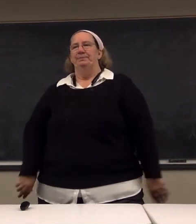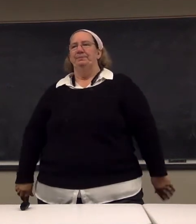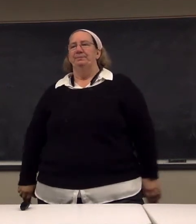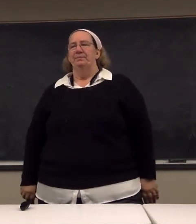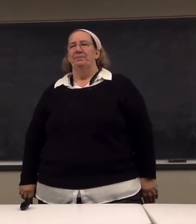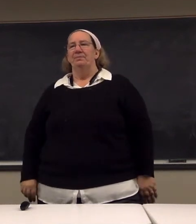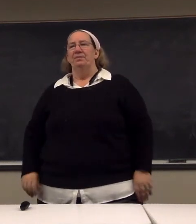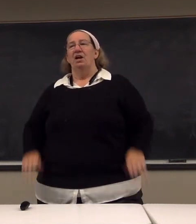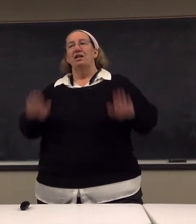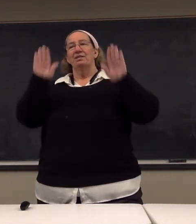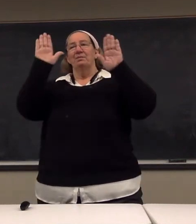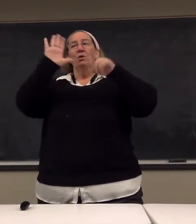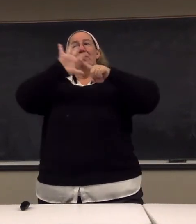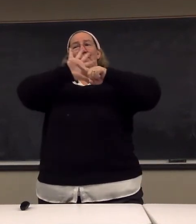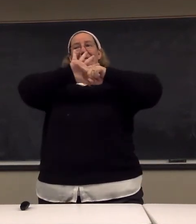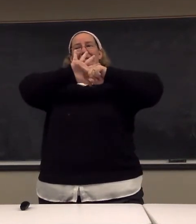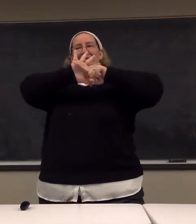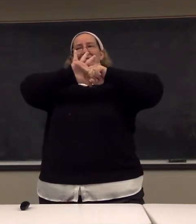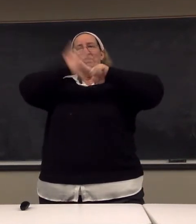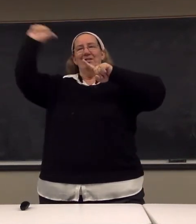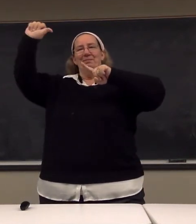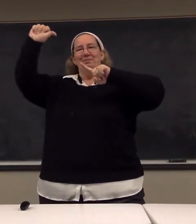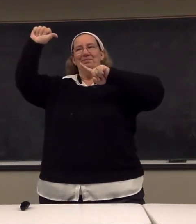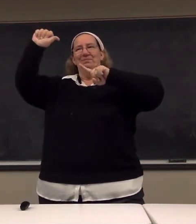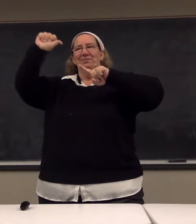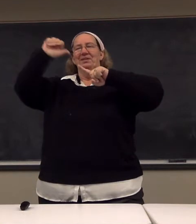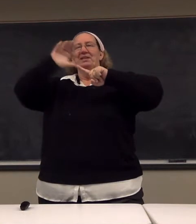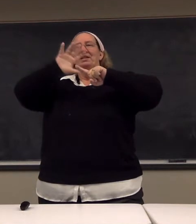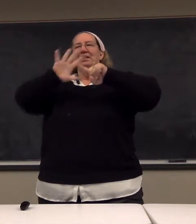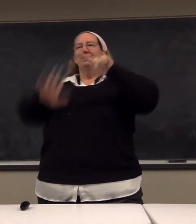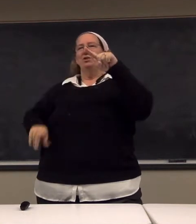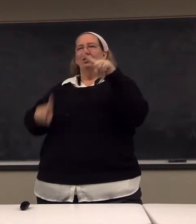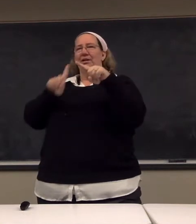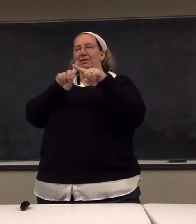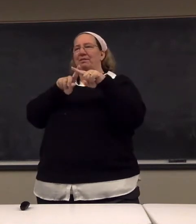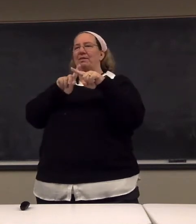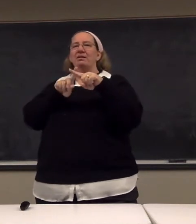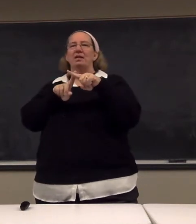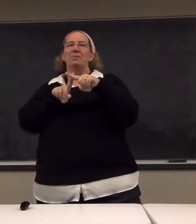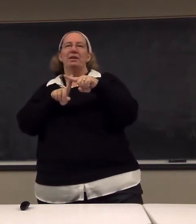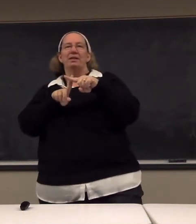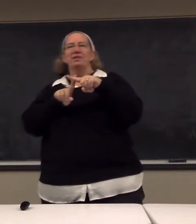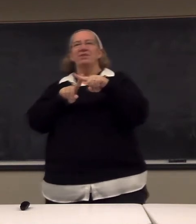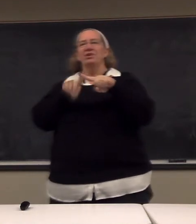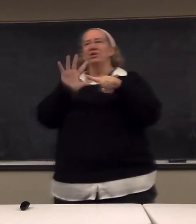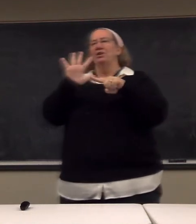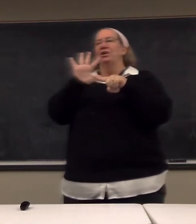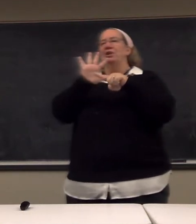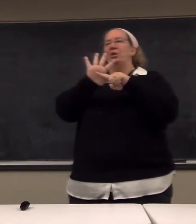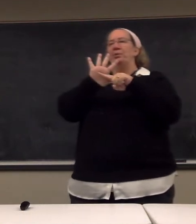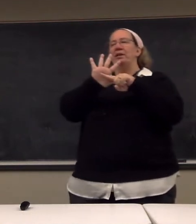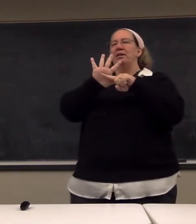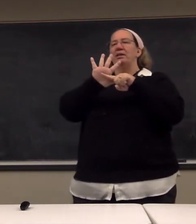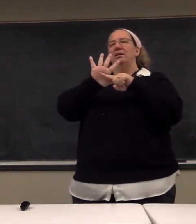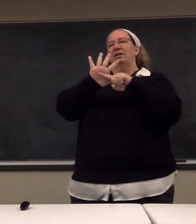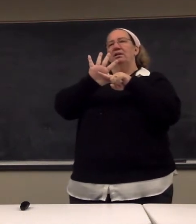Awesome. Awesome. Oh, wait. Awesome. It's your non-dominant index finger. You're opening. You're